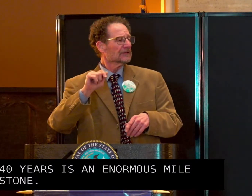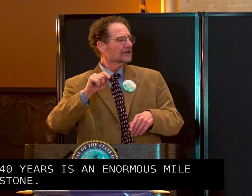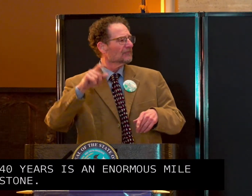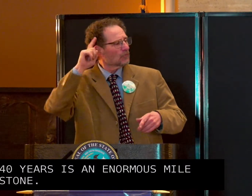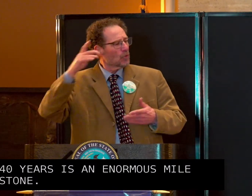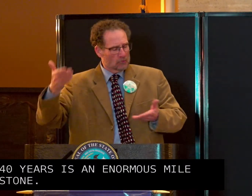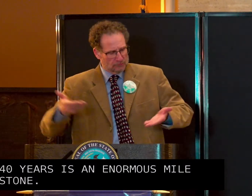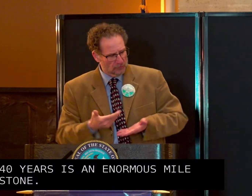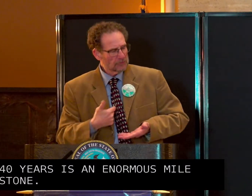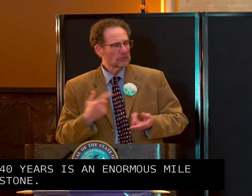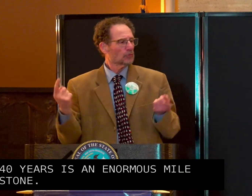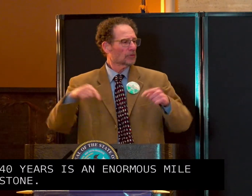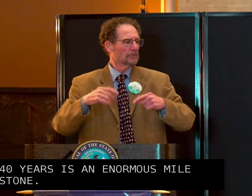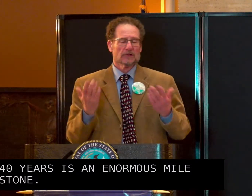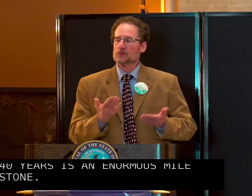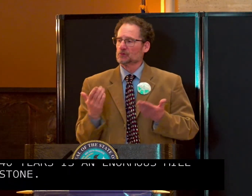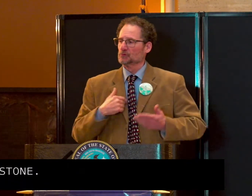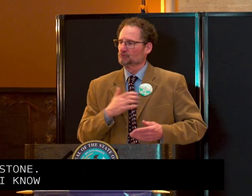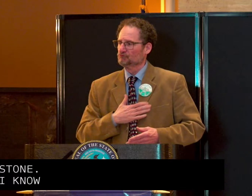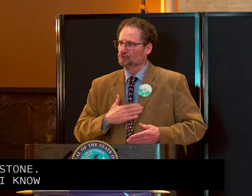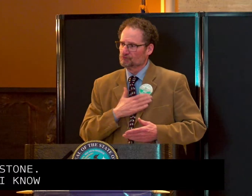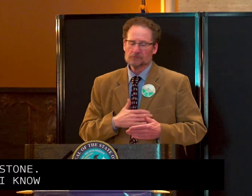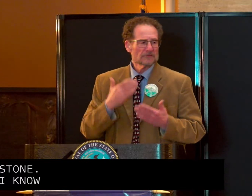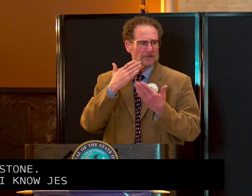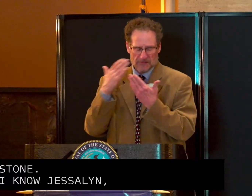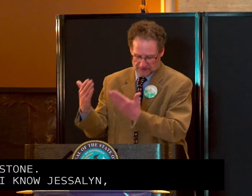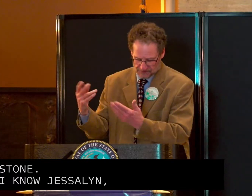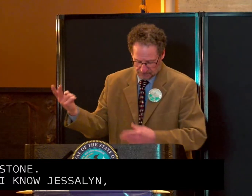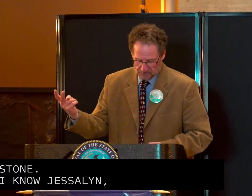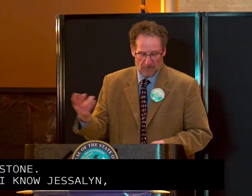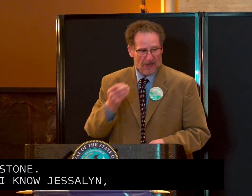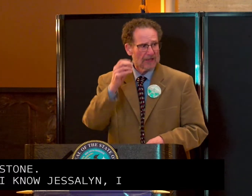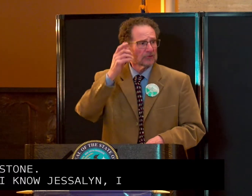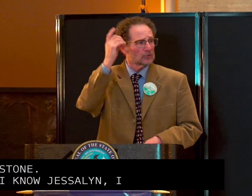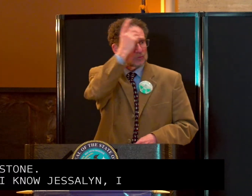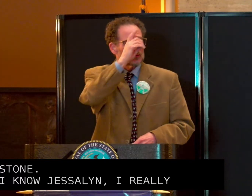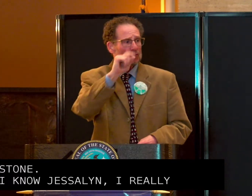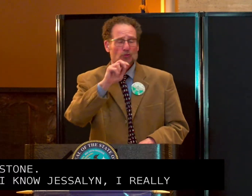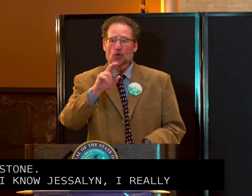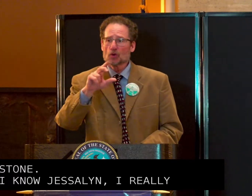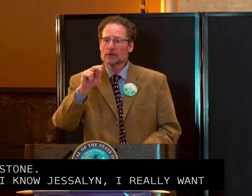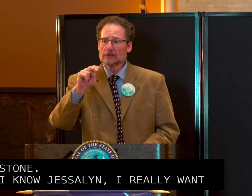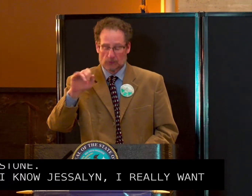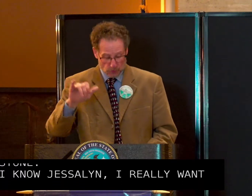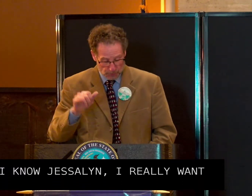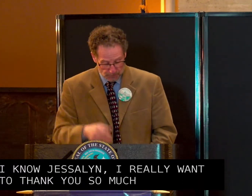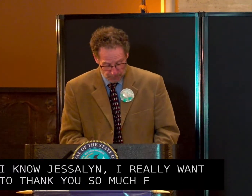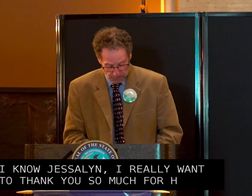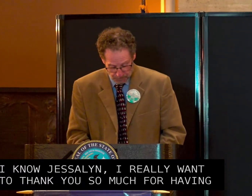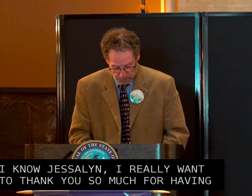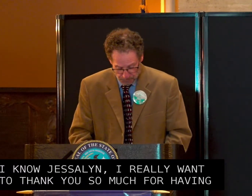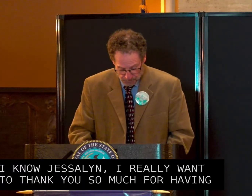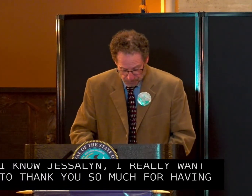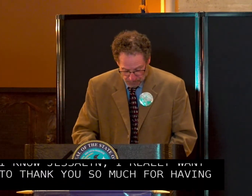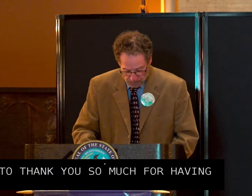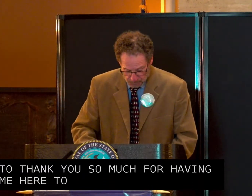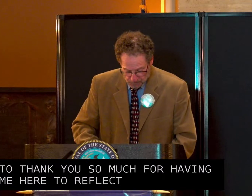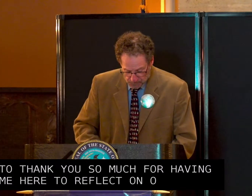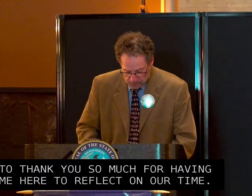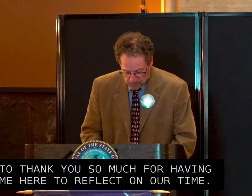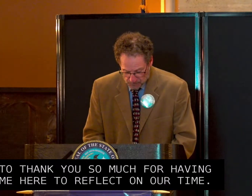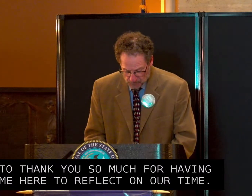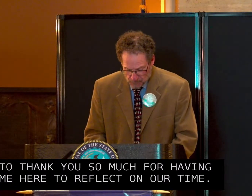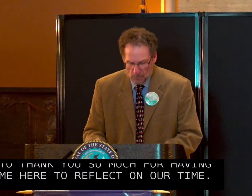I know, Jessalyn, I really want to thank you so much for having me here to reflect on our time. I also want to